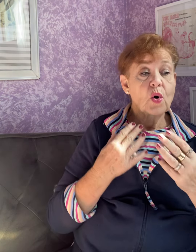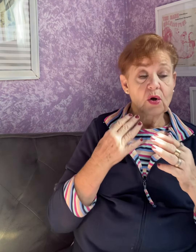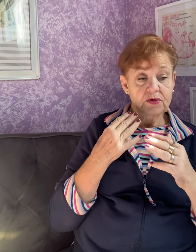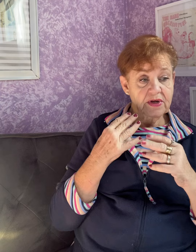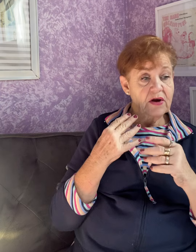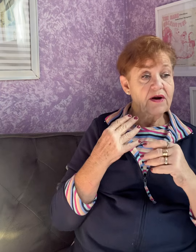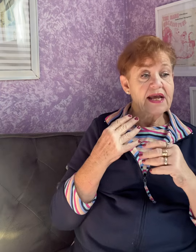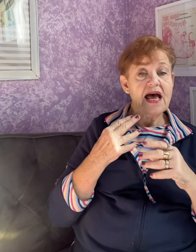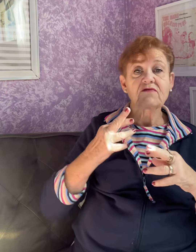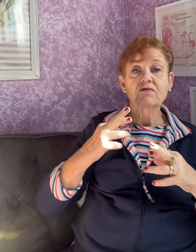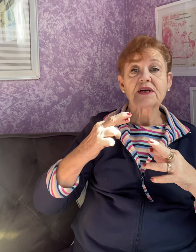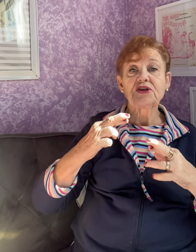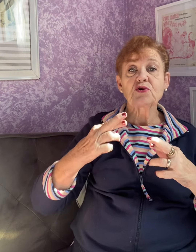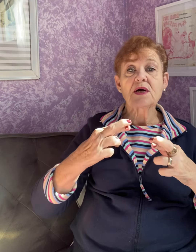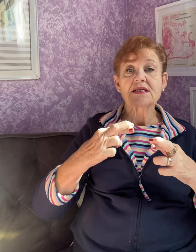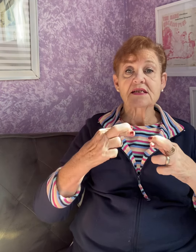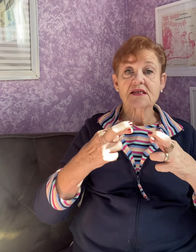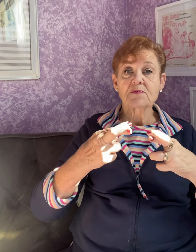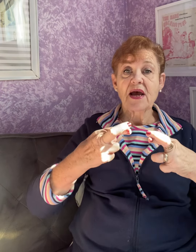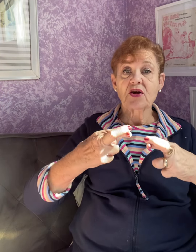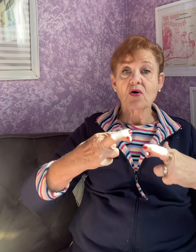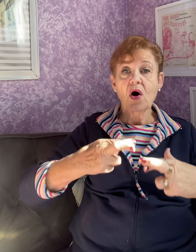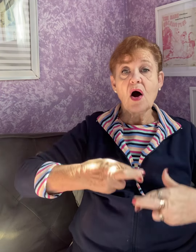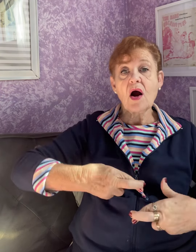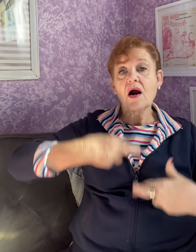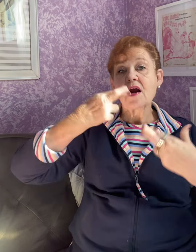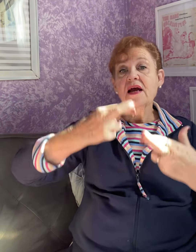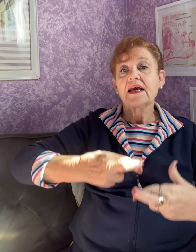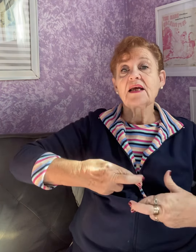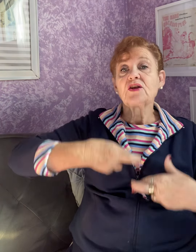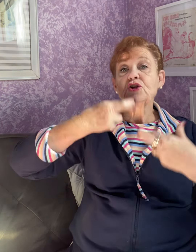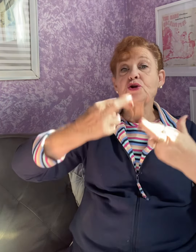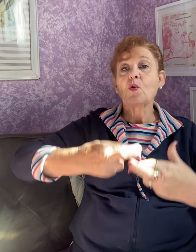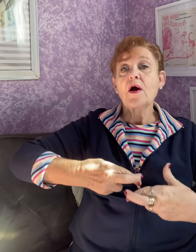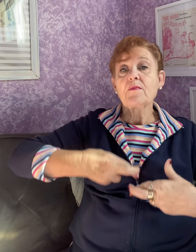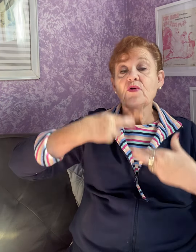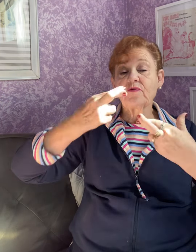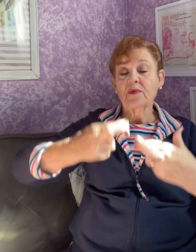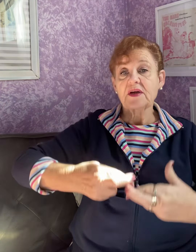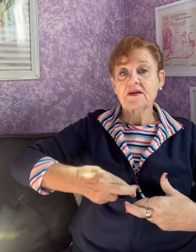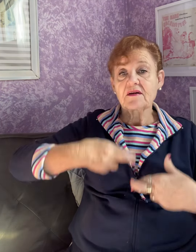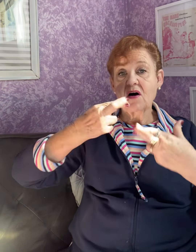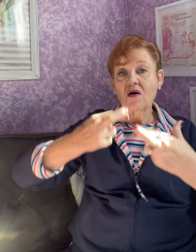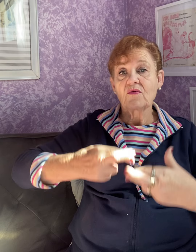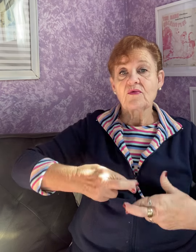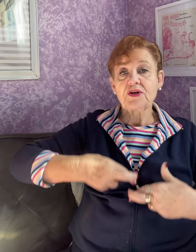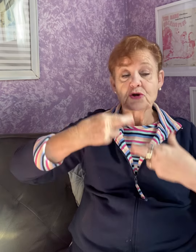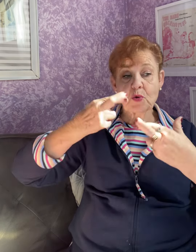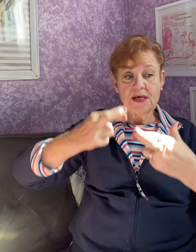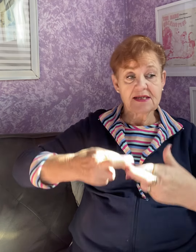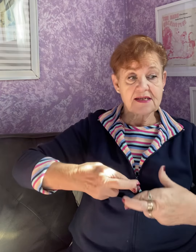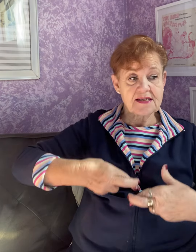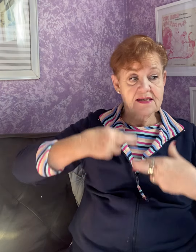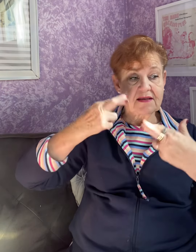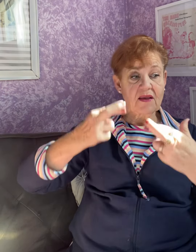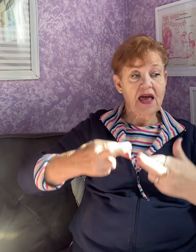World, we already have. Rejoices. Make your R in the joy movement. Rejoices.